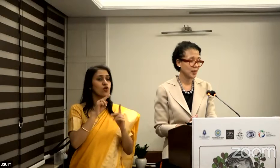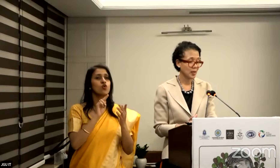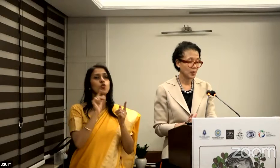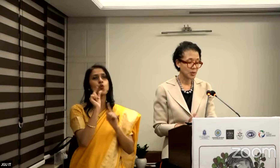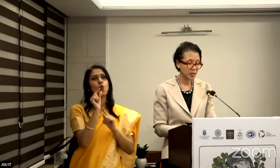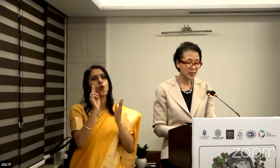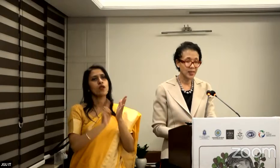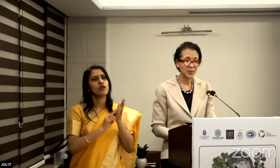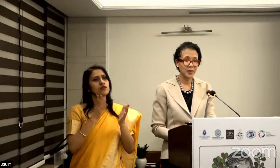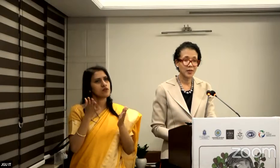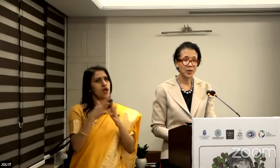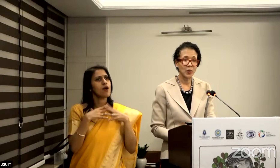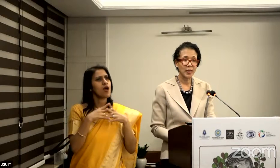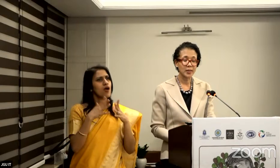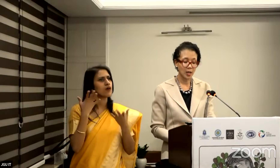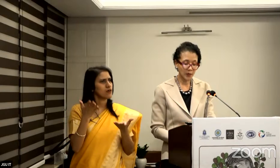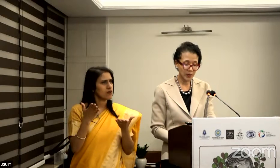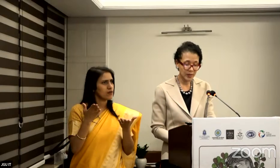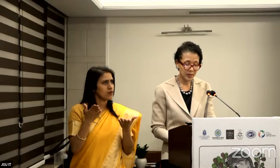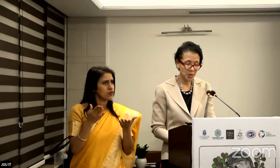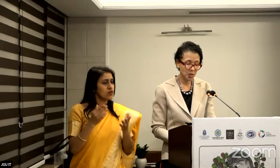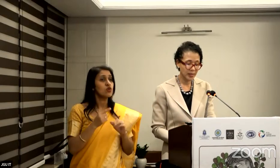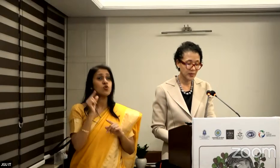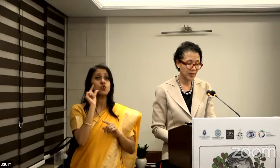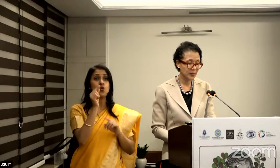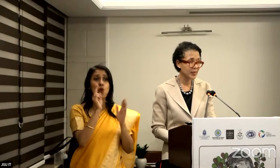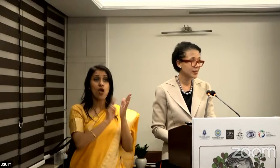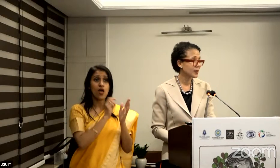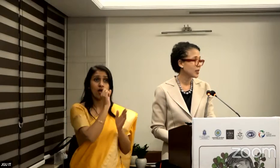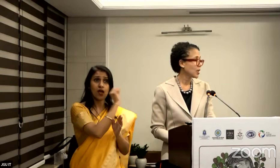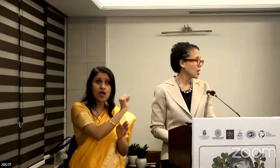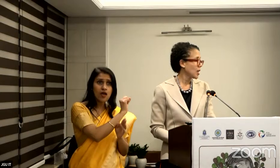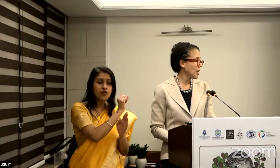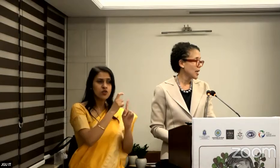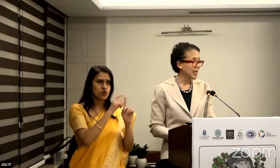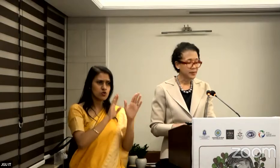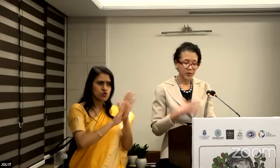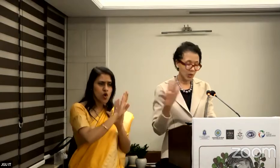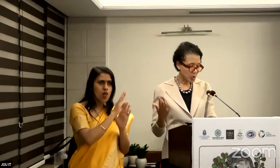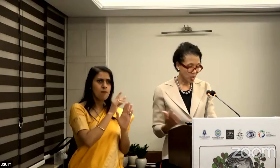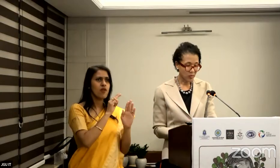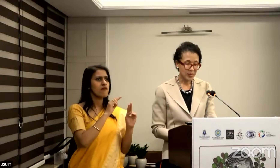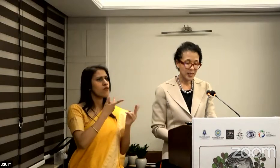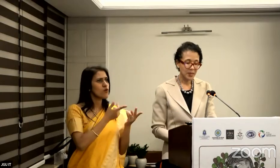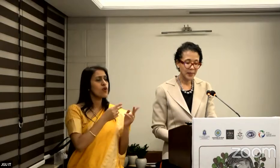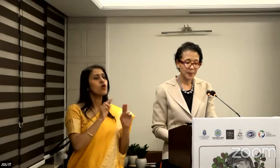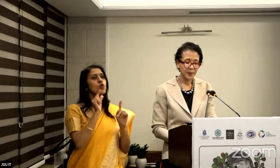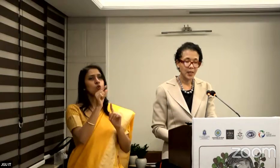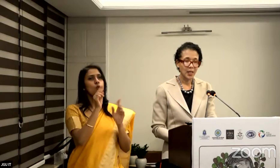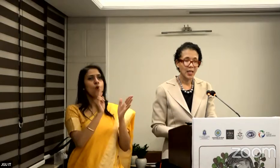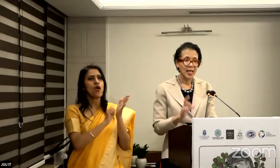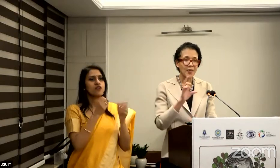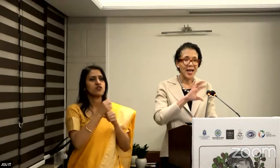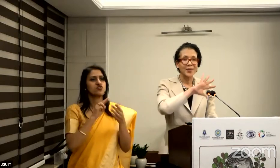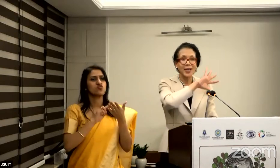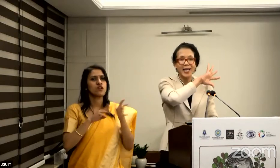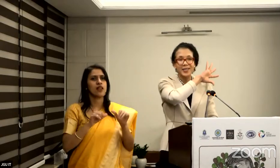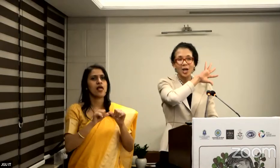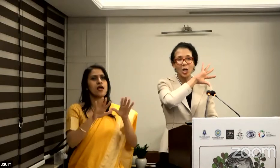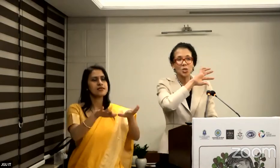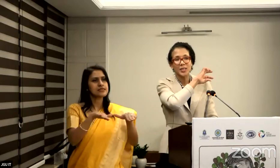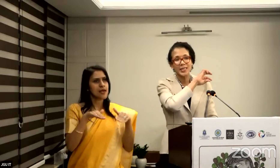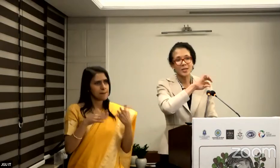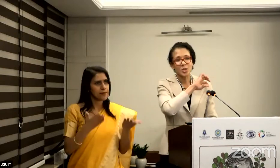Nations, particularly within the UN Conference on Trade and Development and the UN General Assembly,